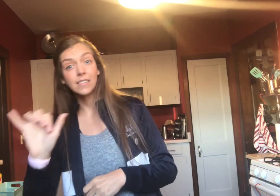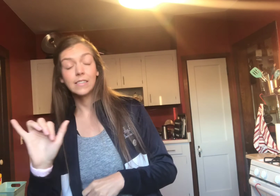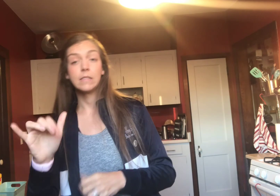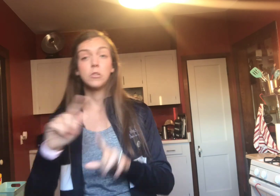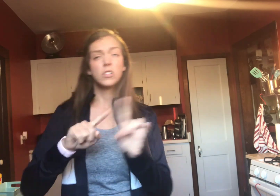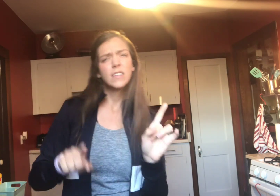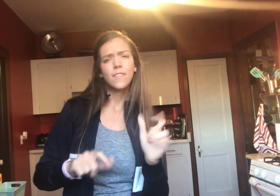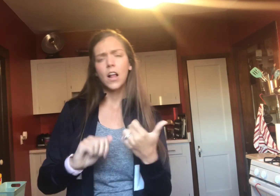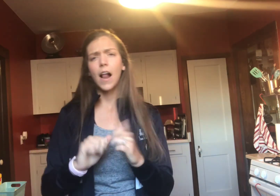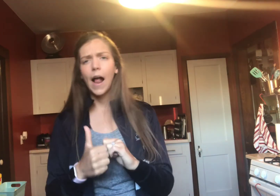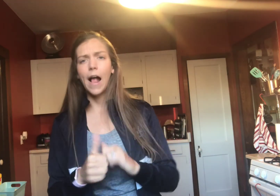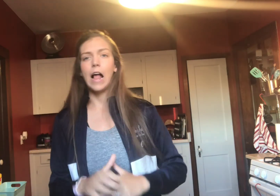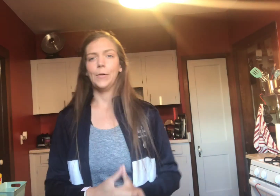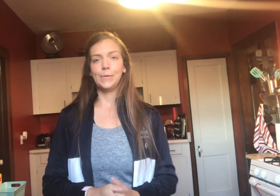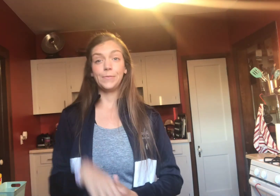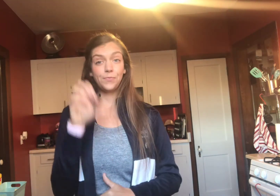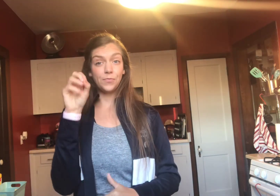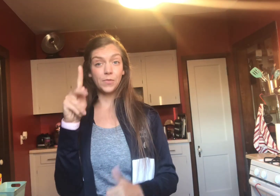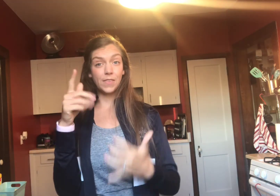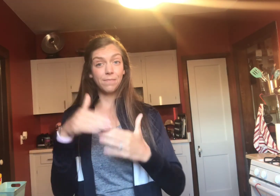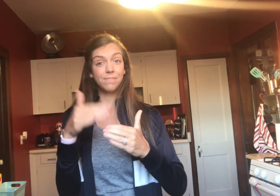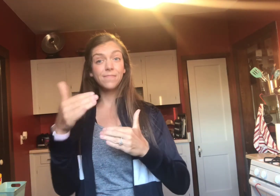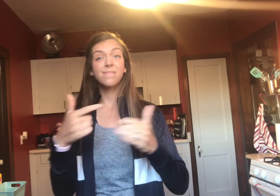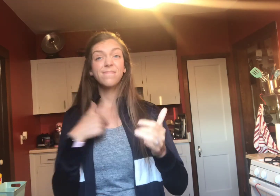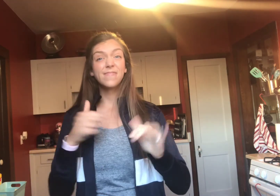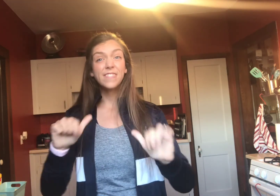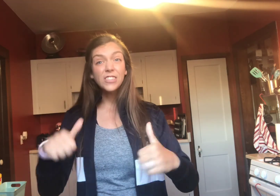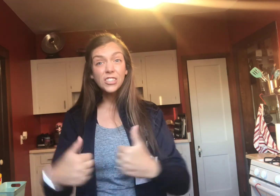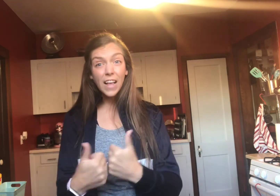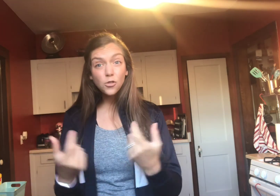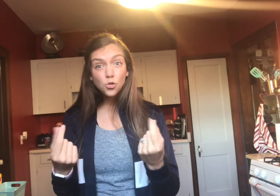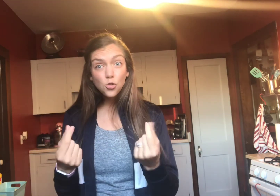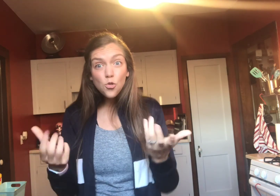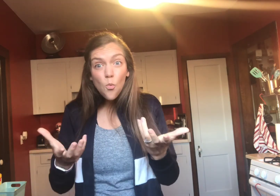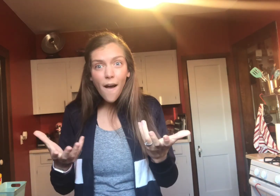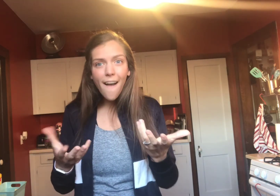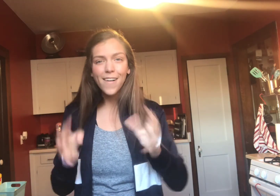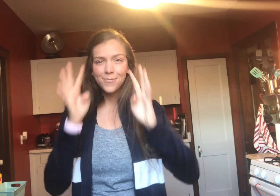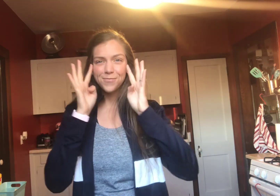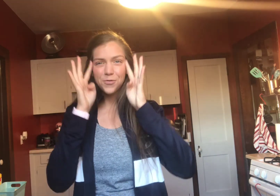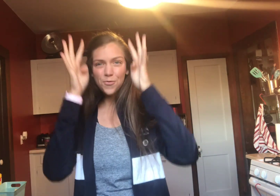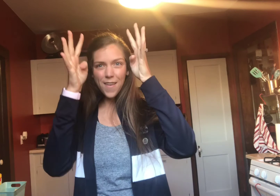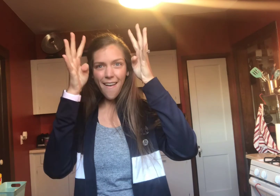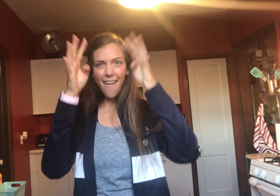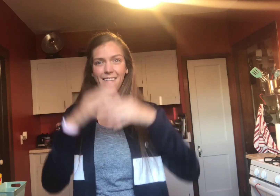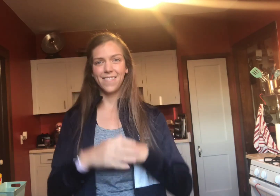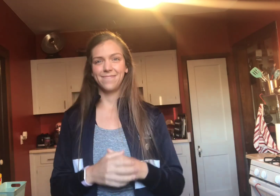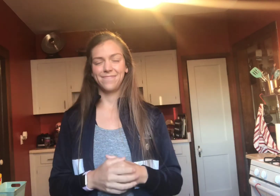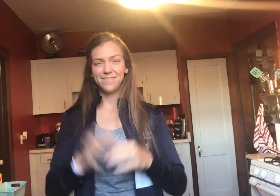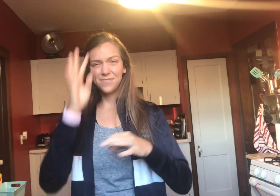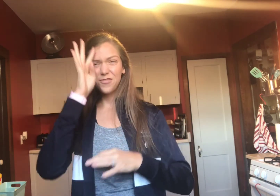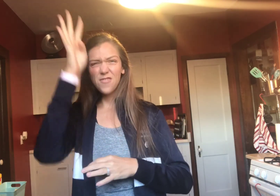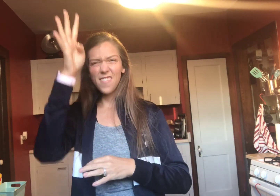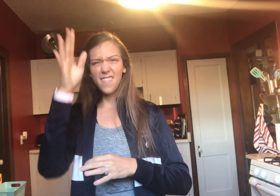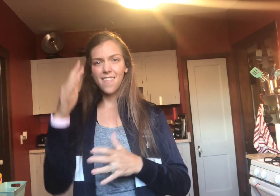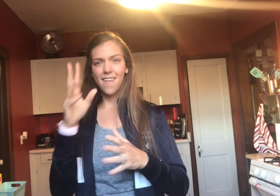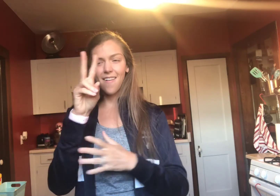they look like, is that similar or is that different? So the next thing we're going to do is we are going to create